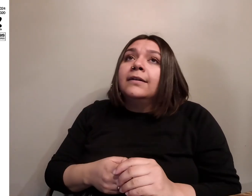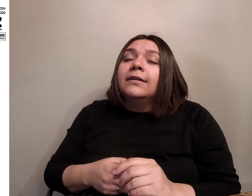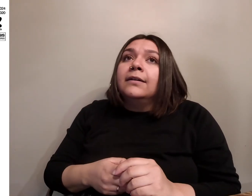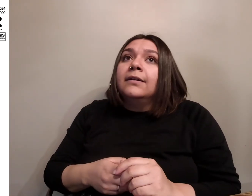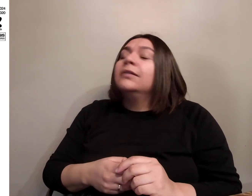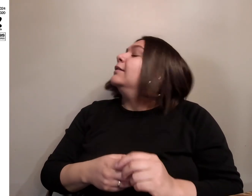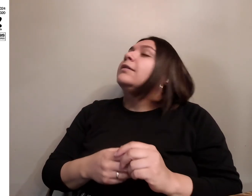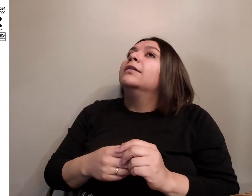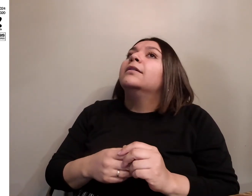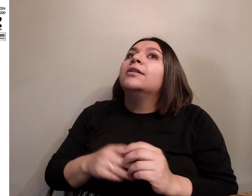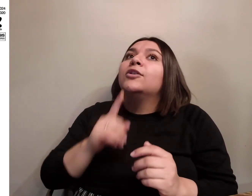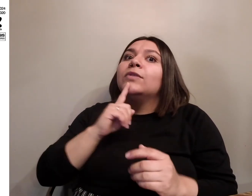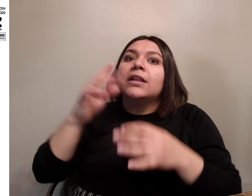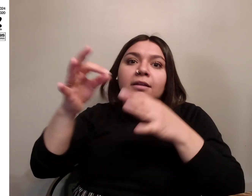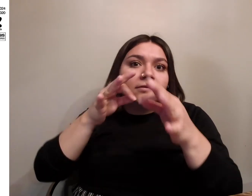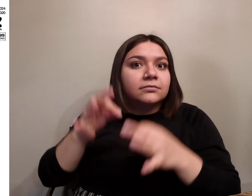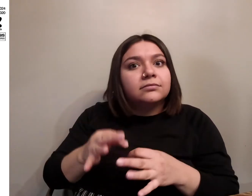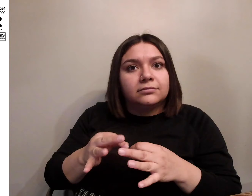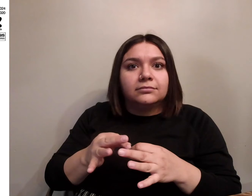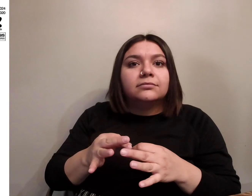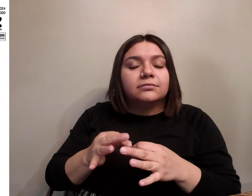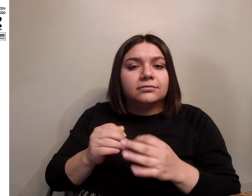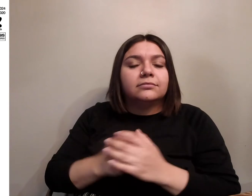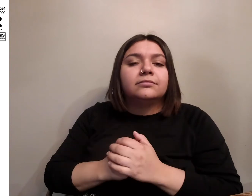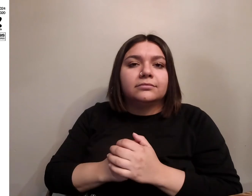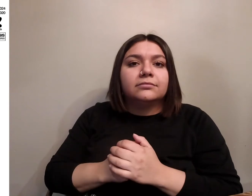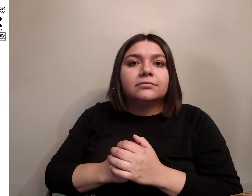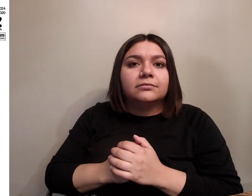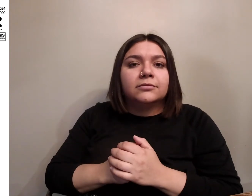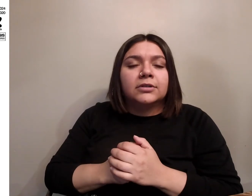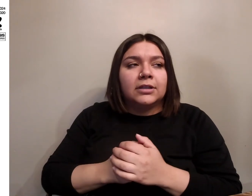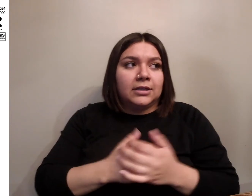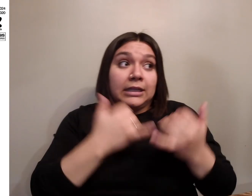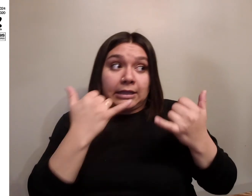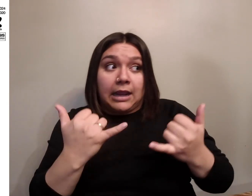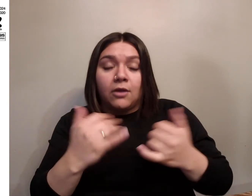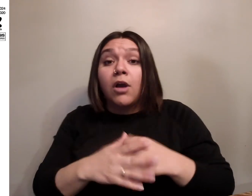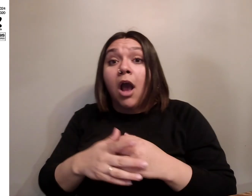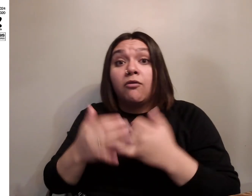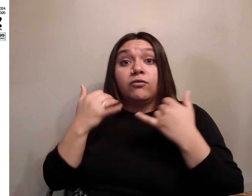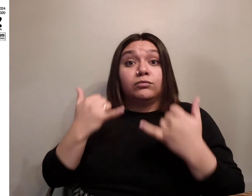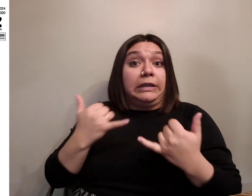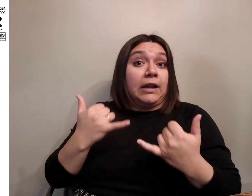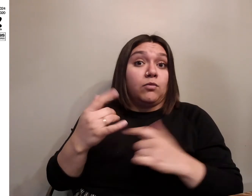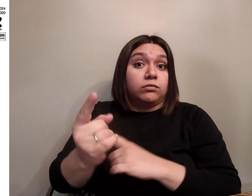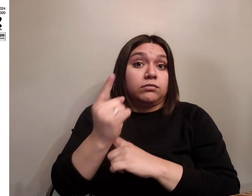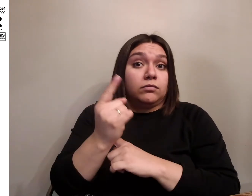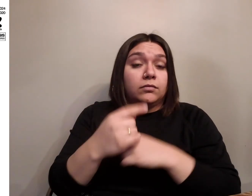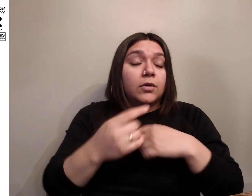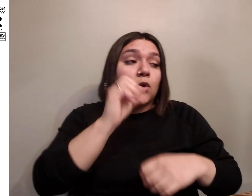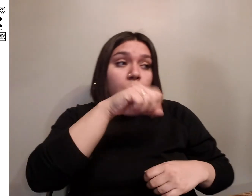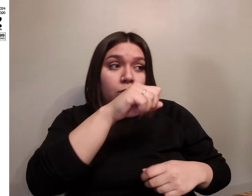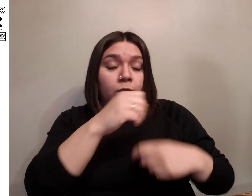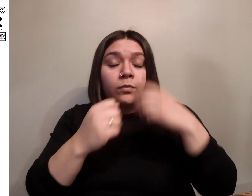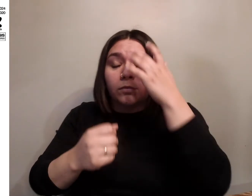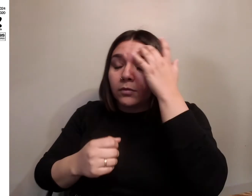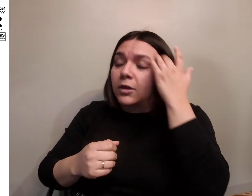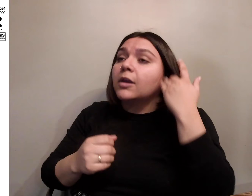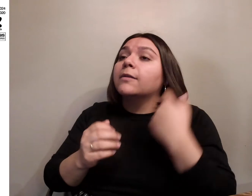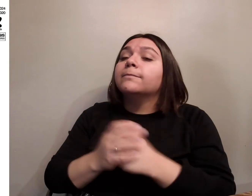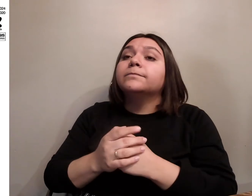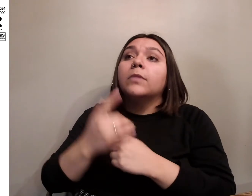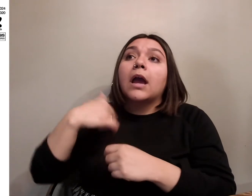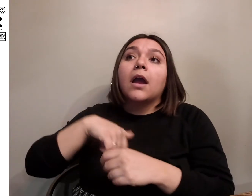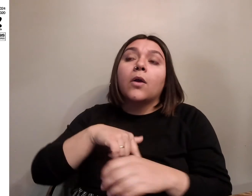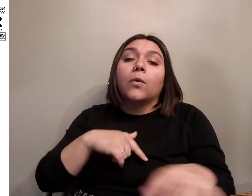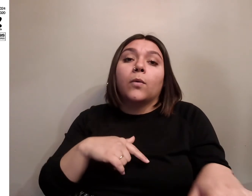that you bring it up, it strikes me to be quite descriptive of the